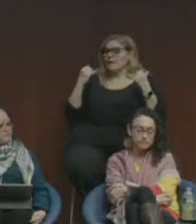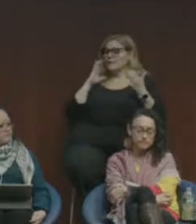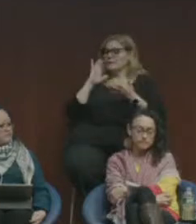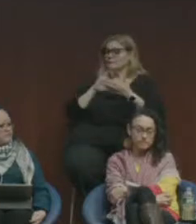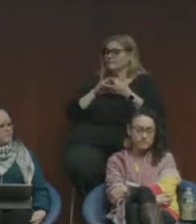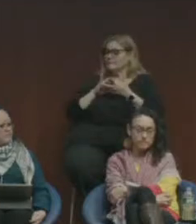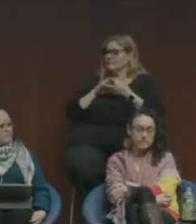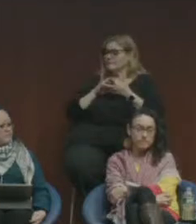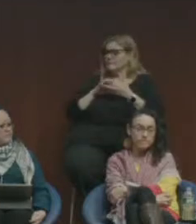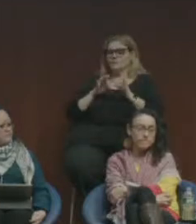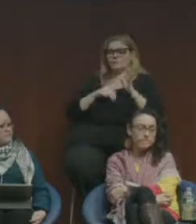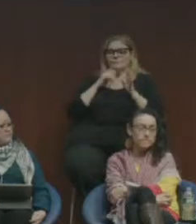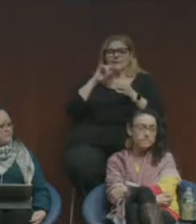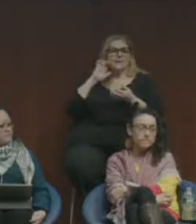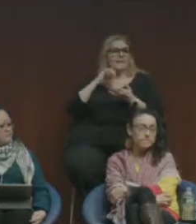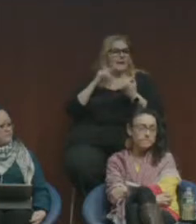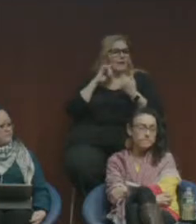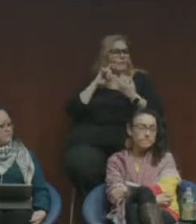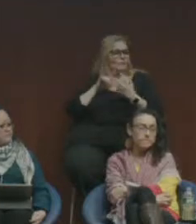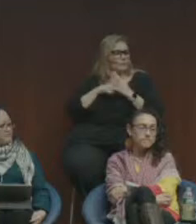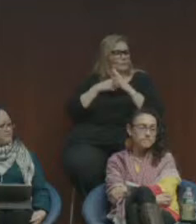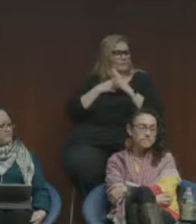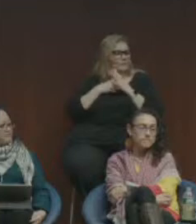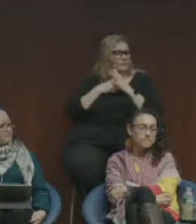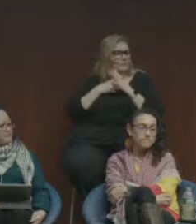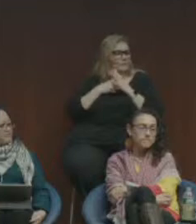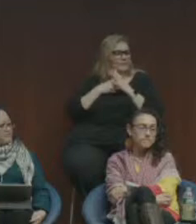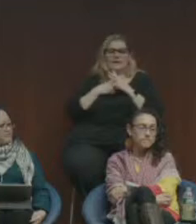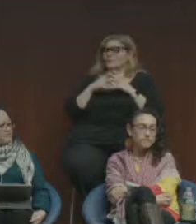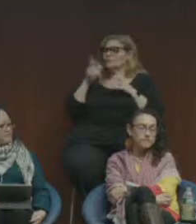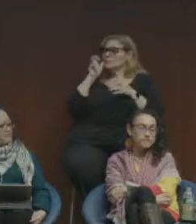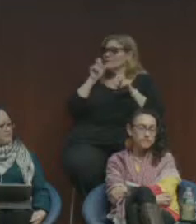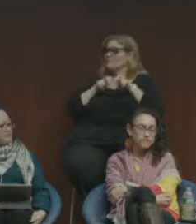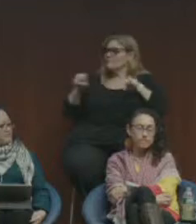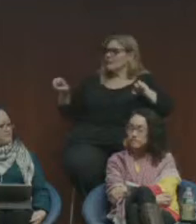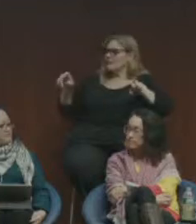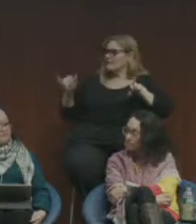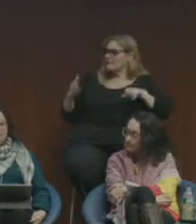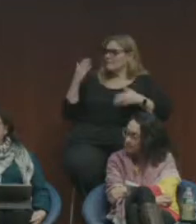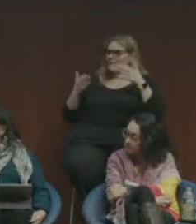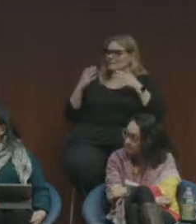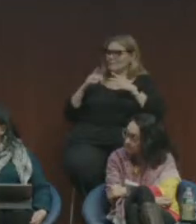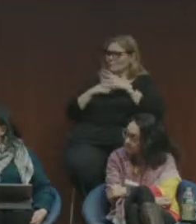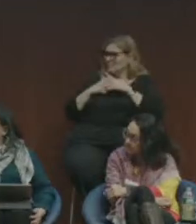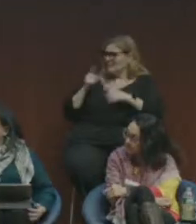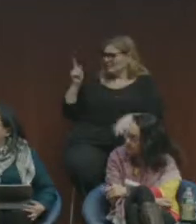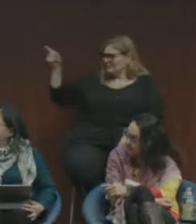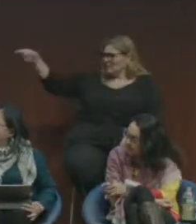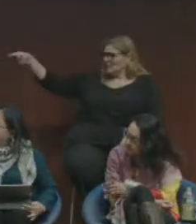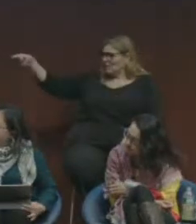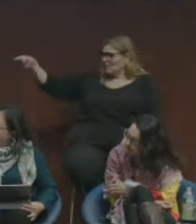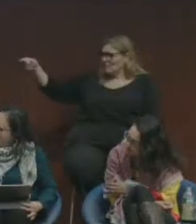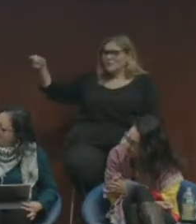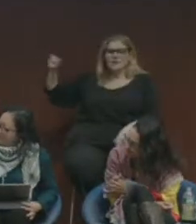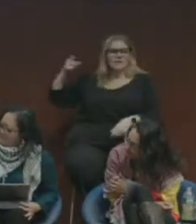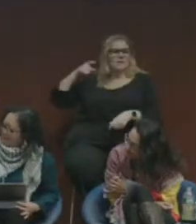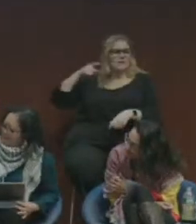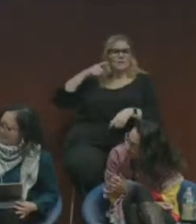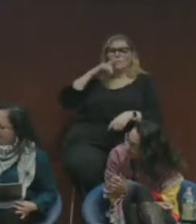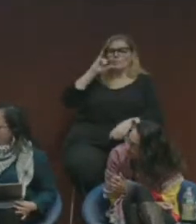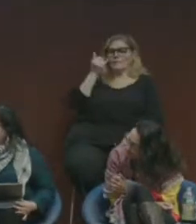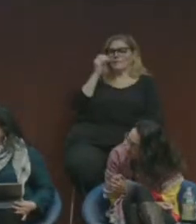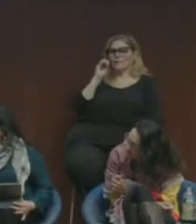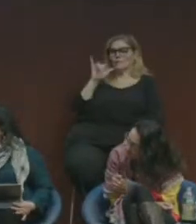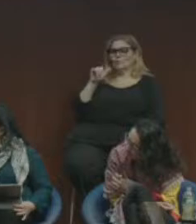with is just some brief introductions to hear from our panelists, and maybe we'll begin on the far side with